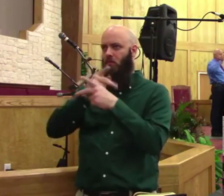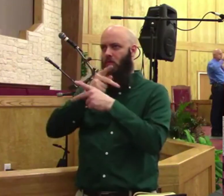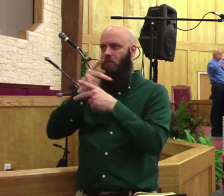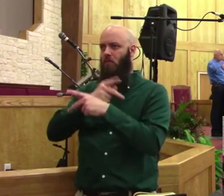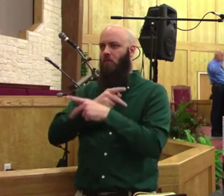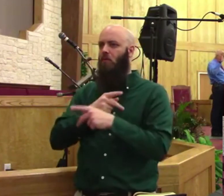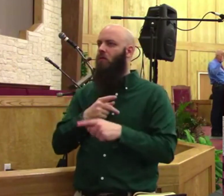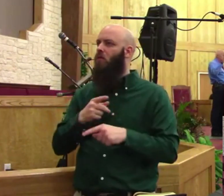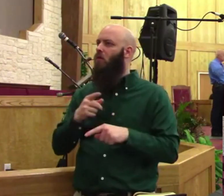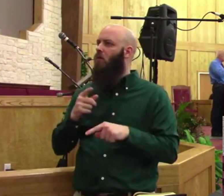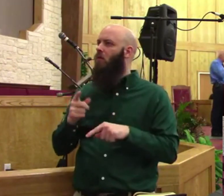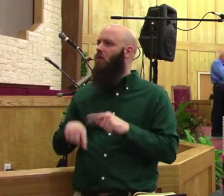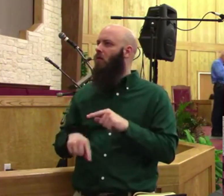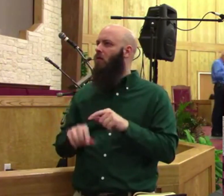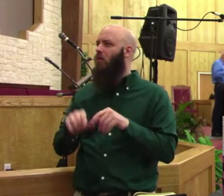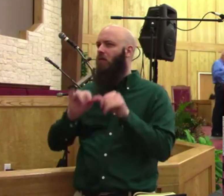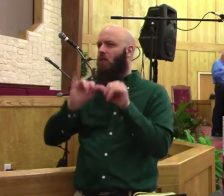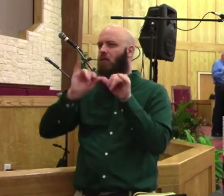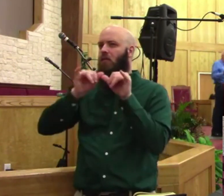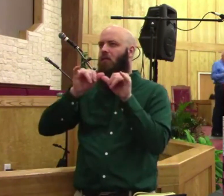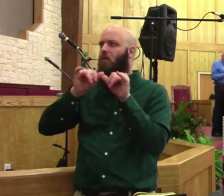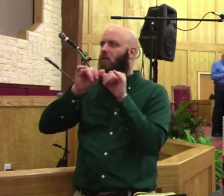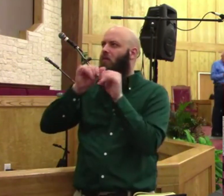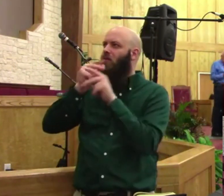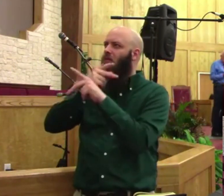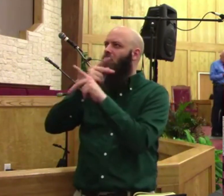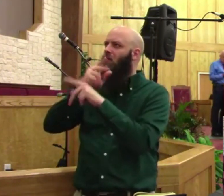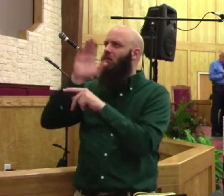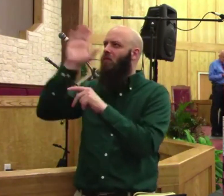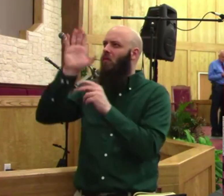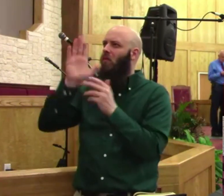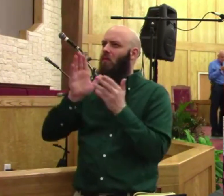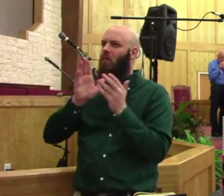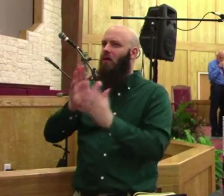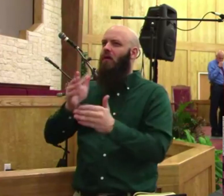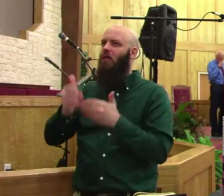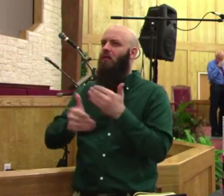mysterious way in which you work out your purposes.